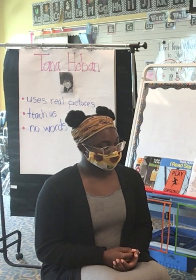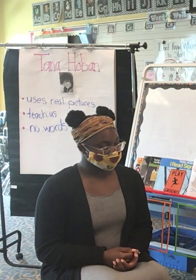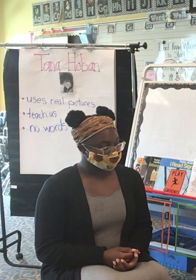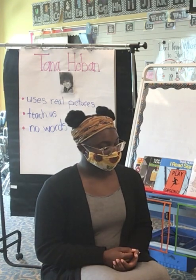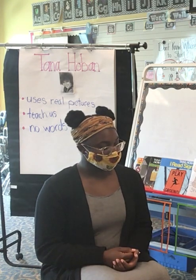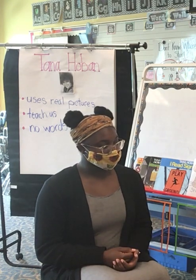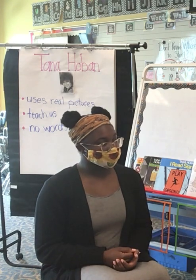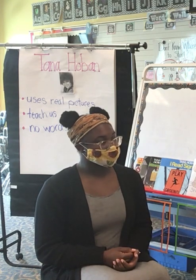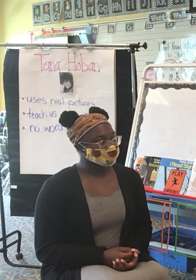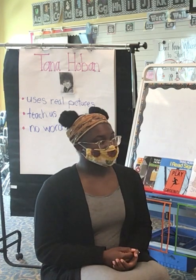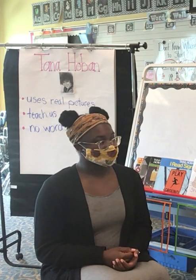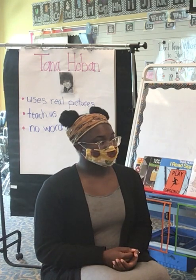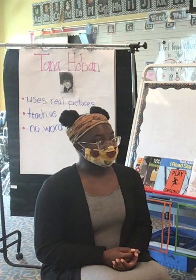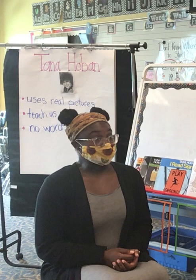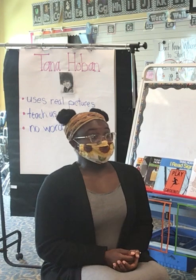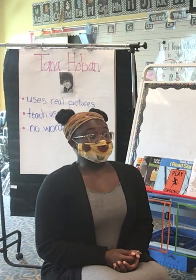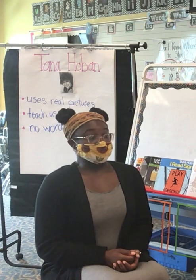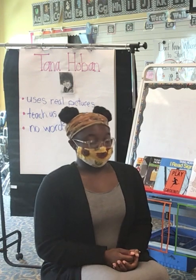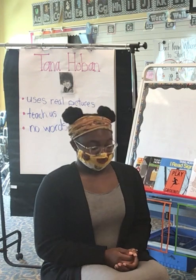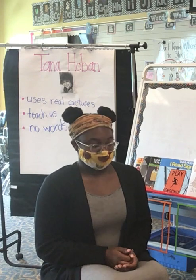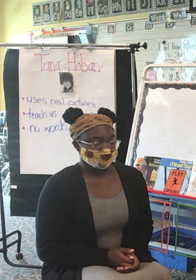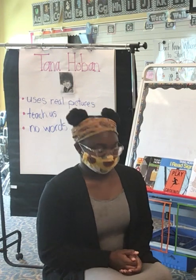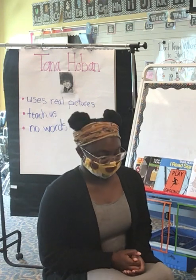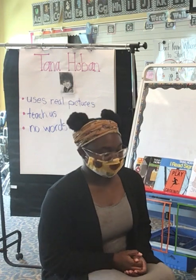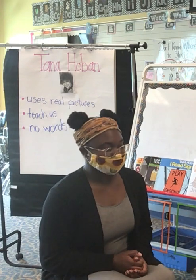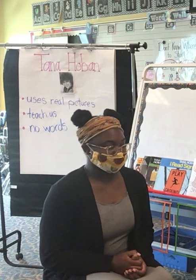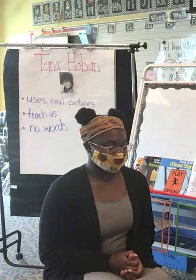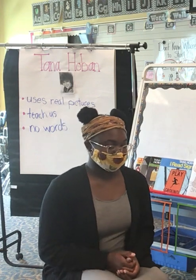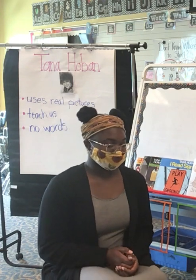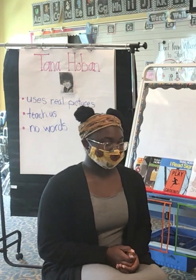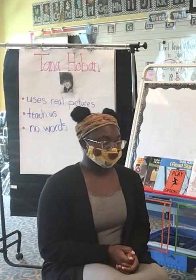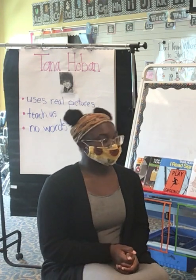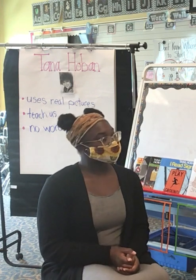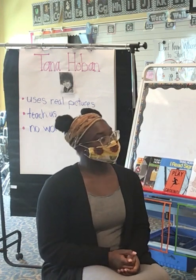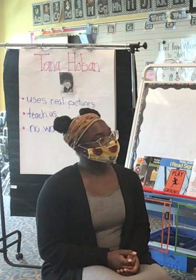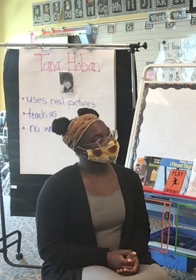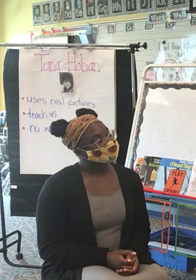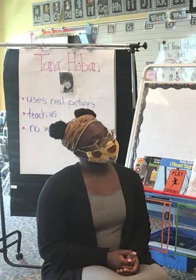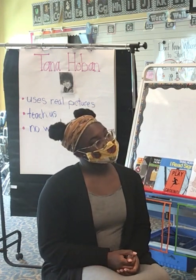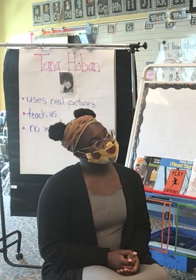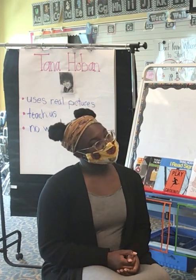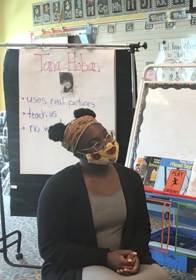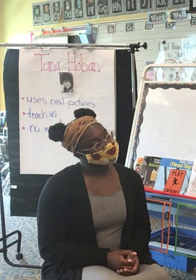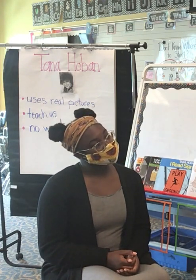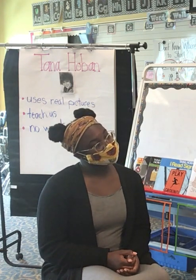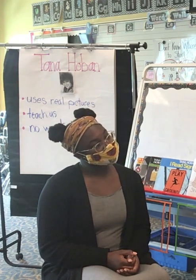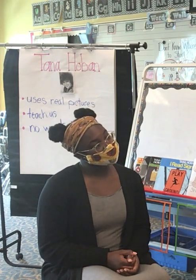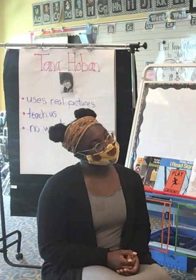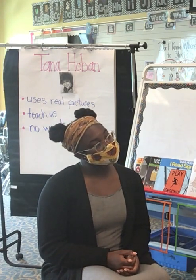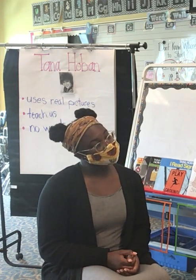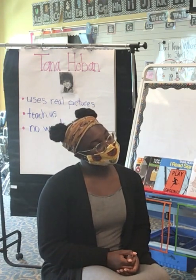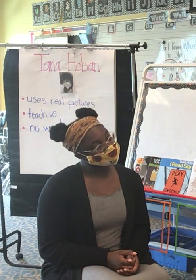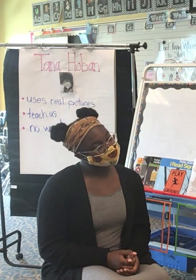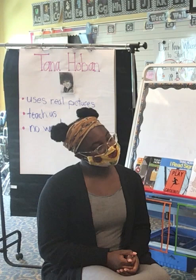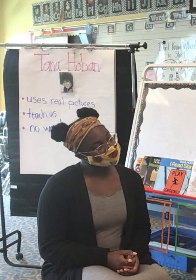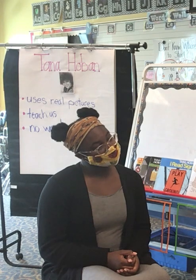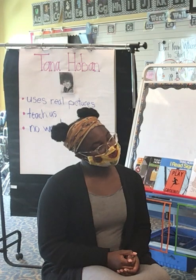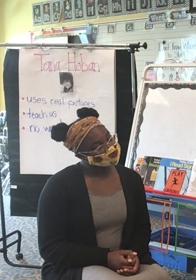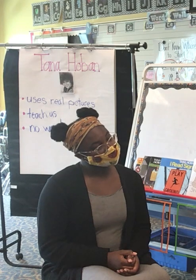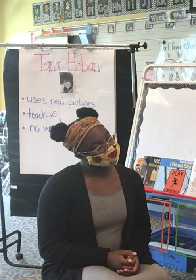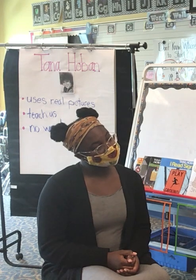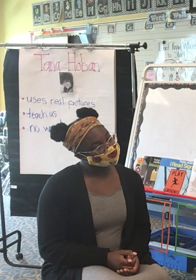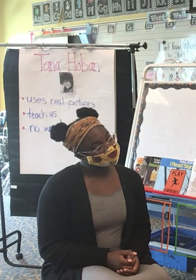with syllables, but we're going to do it backwards. Okay, so I will start by saying the word like this,